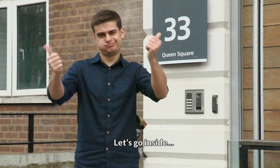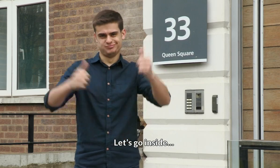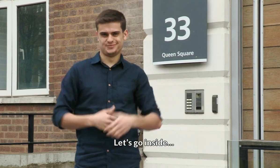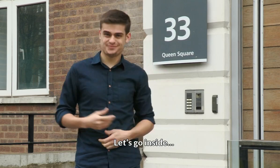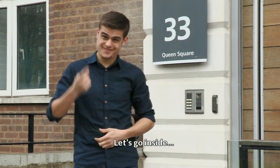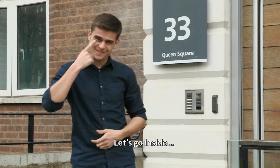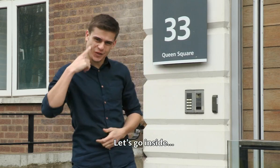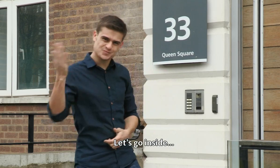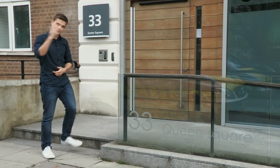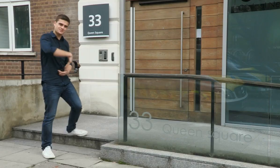go inside.